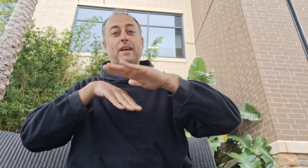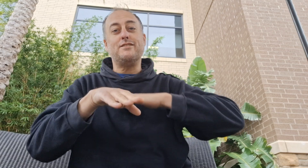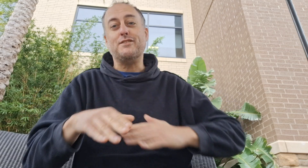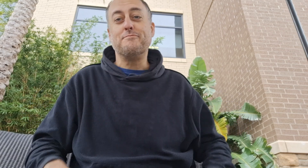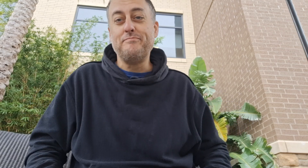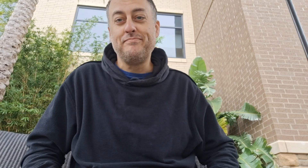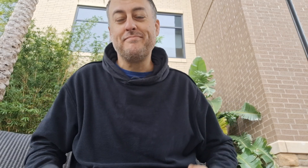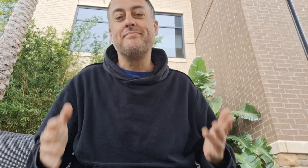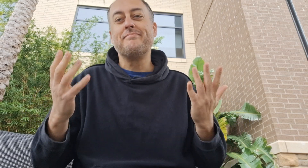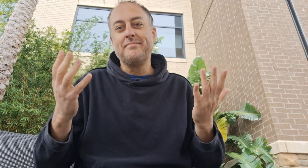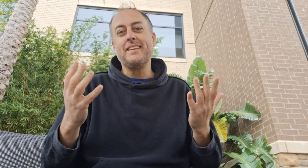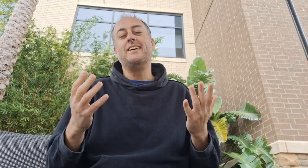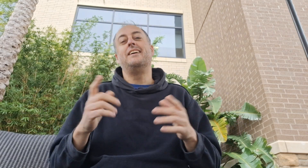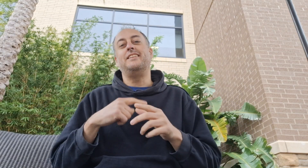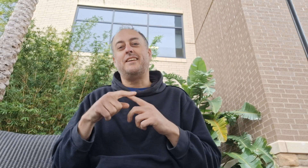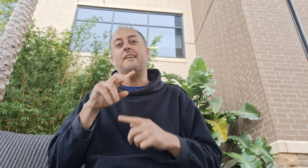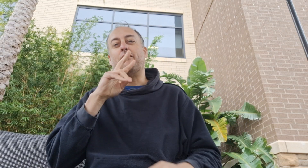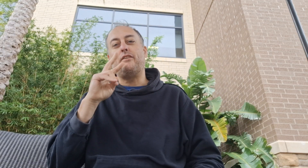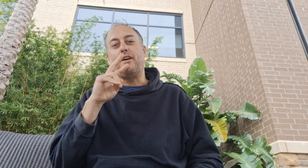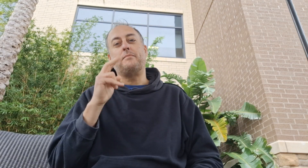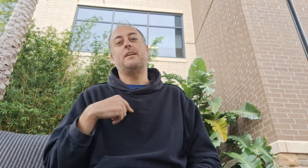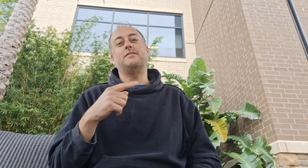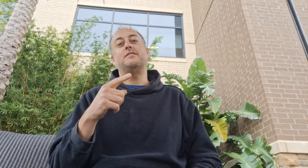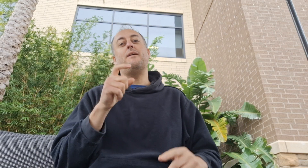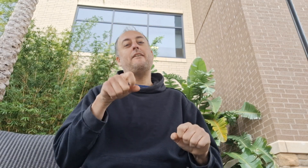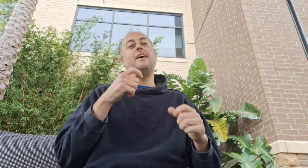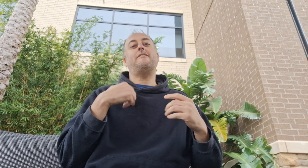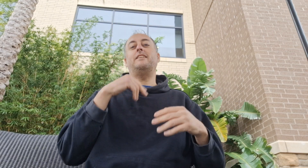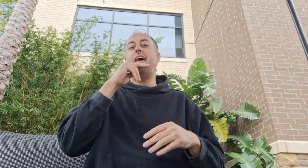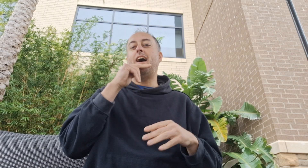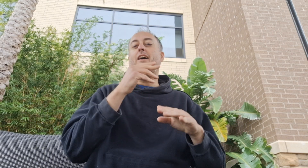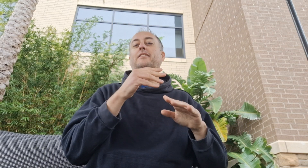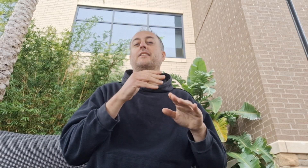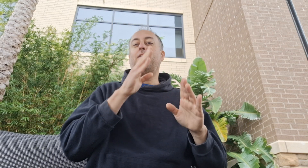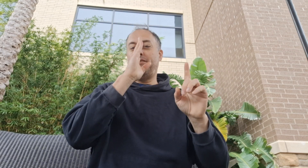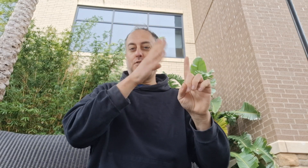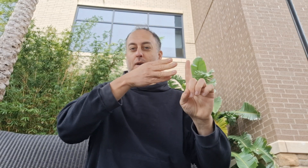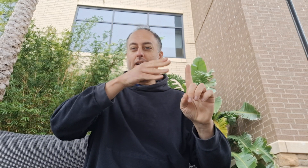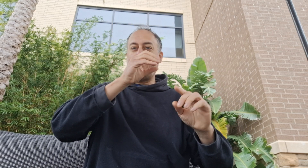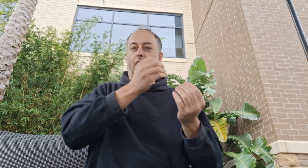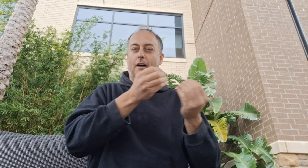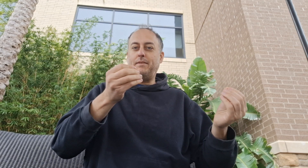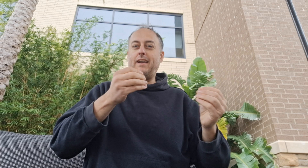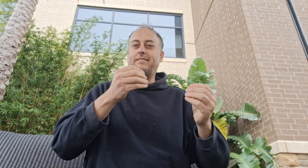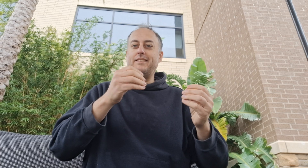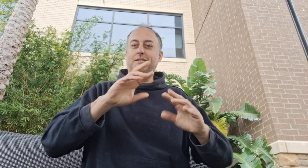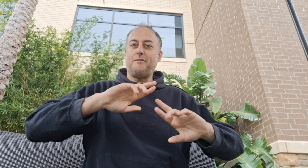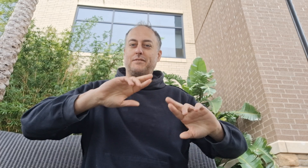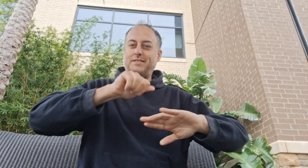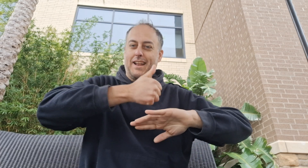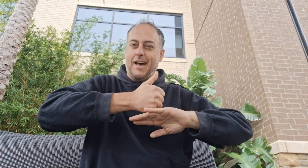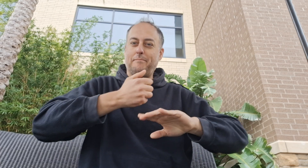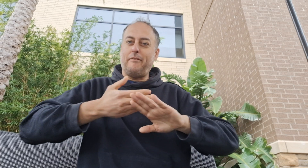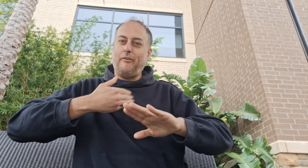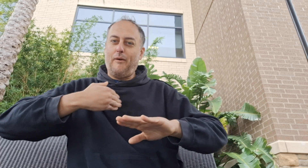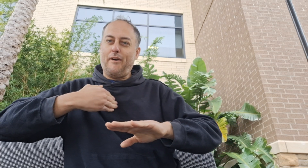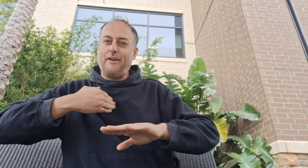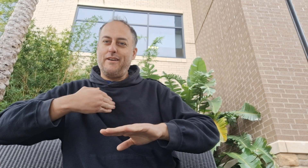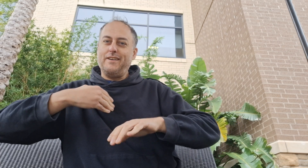into. Then you can have the verb, because you have to have the noun, the direct objects set up before